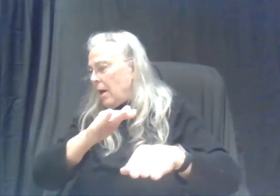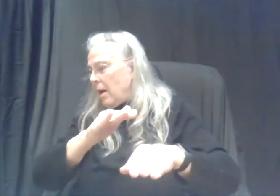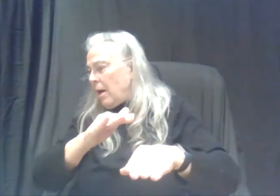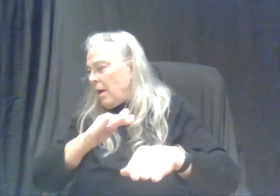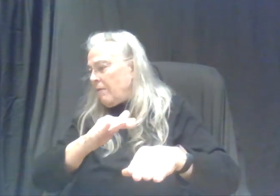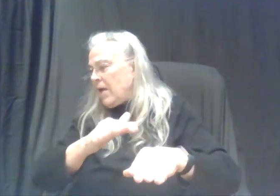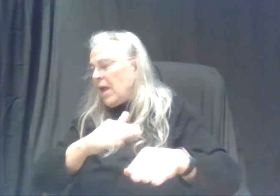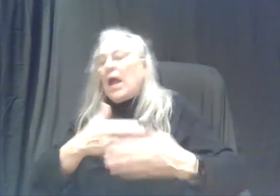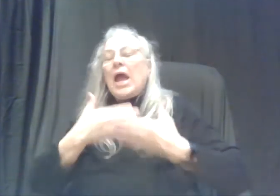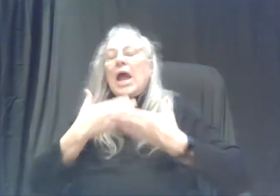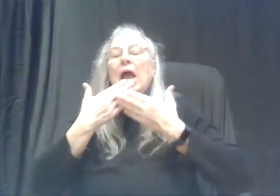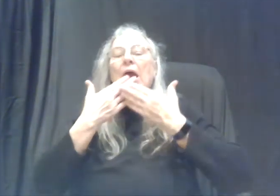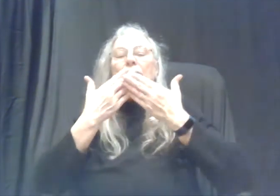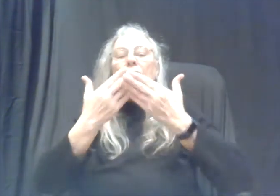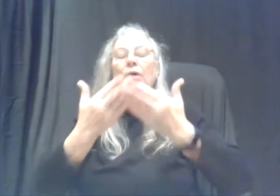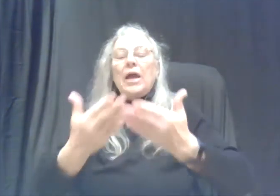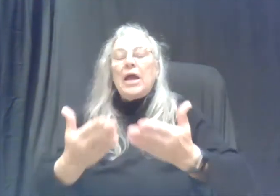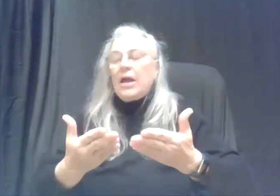above, and gratefully